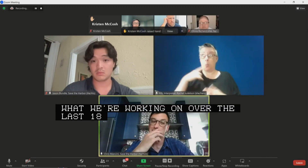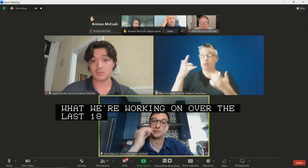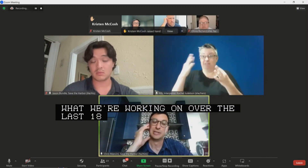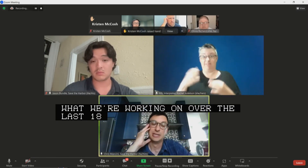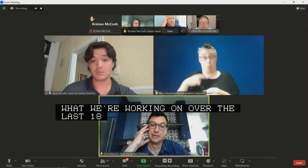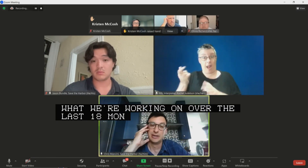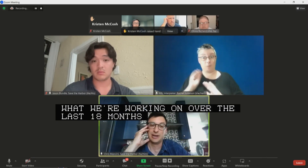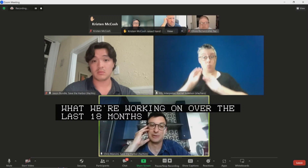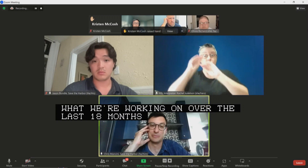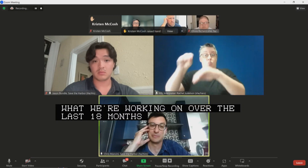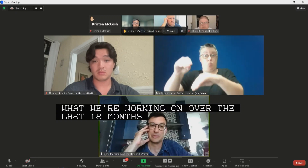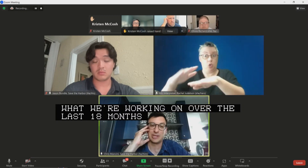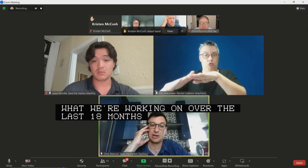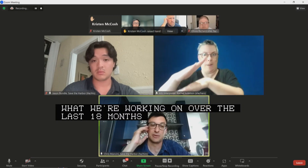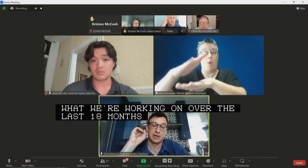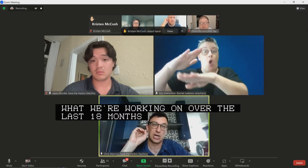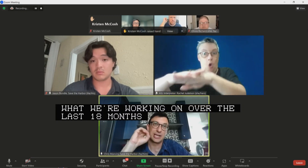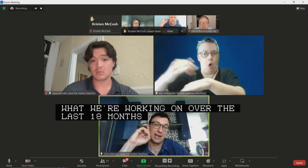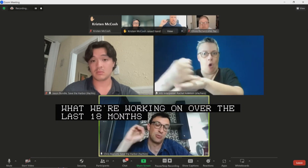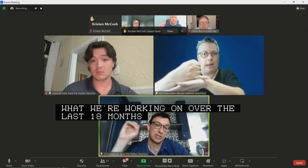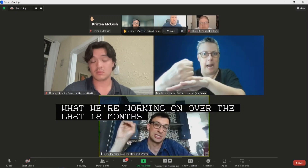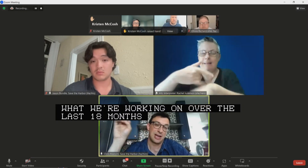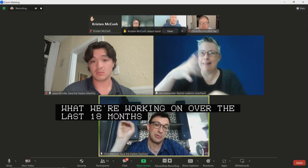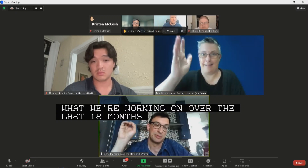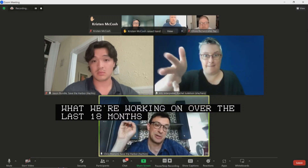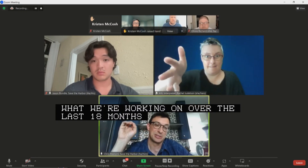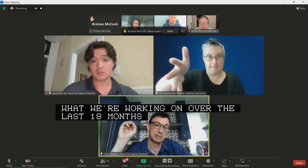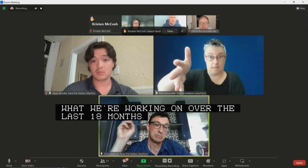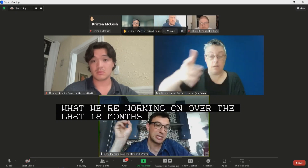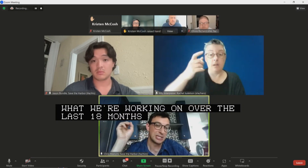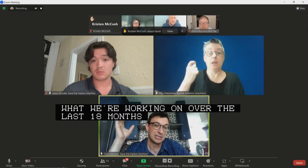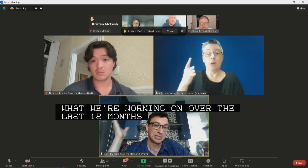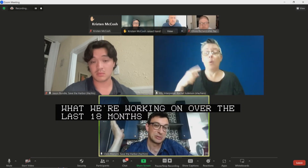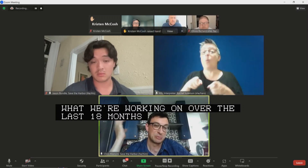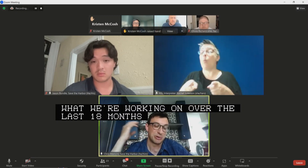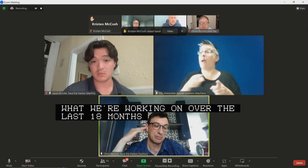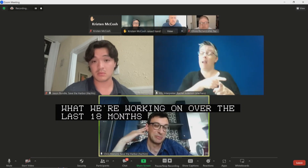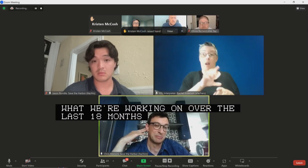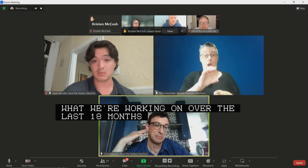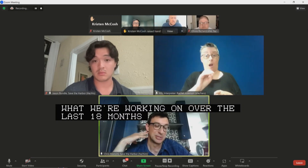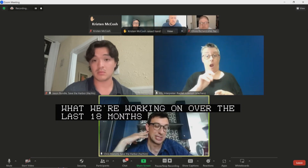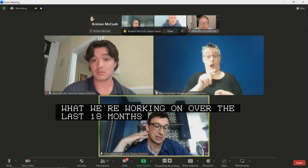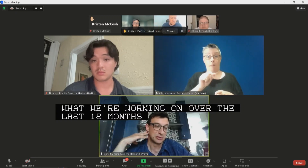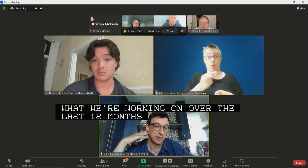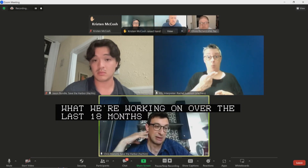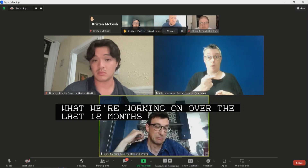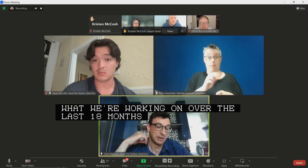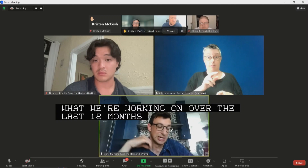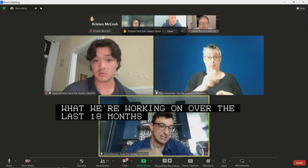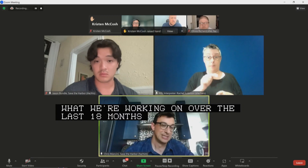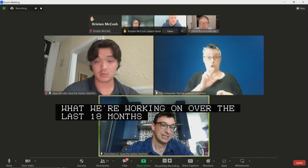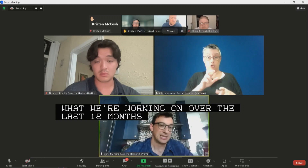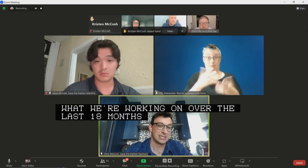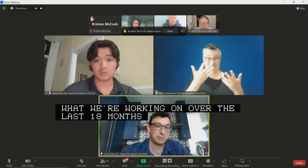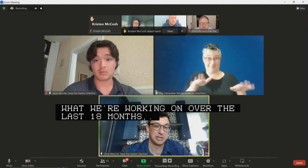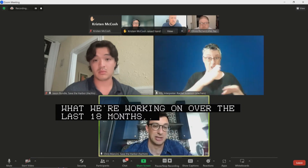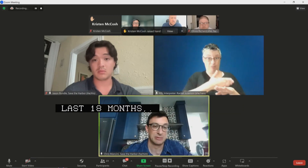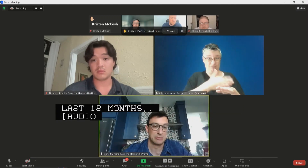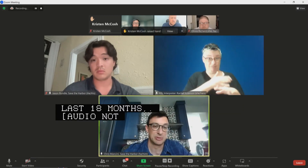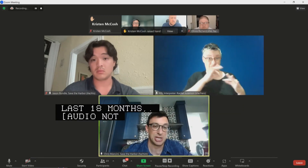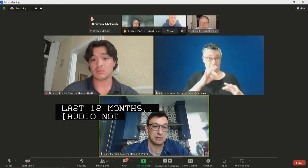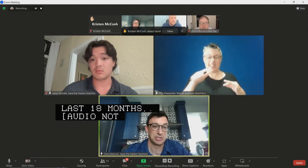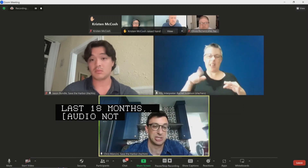able to get over there. Again, once Commonwealth Pier is complete, this problem mostly goes away, but it's